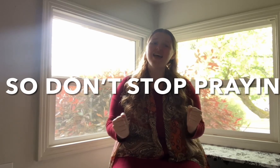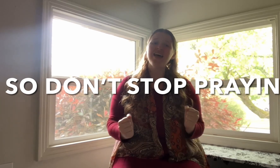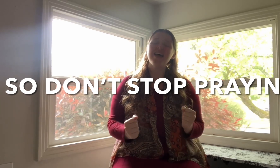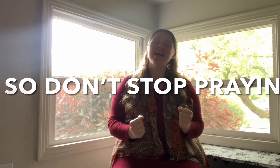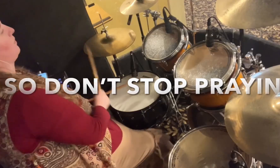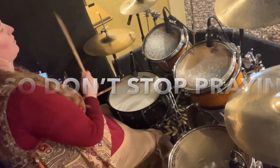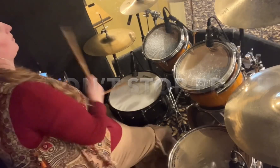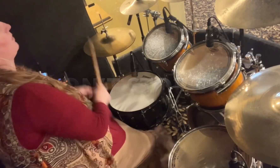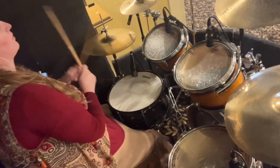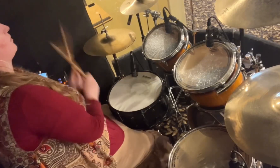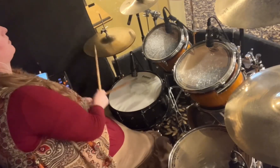praying.